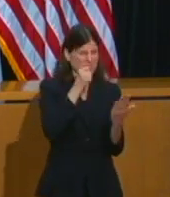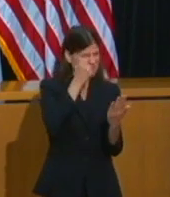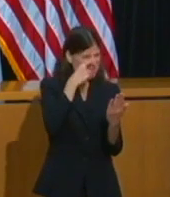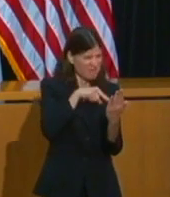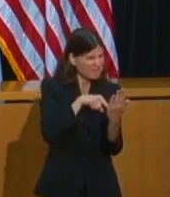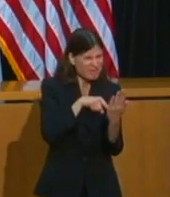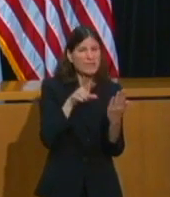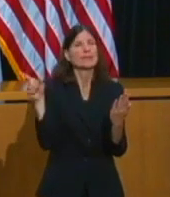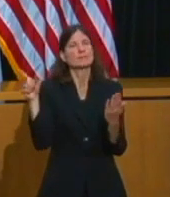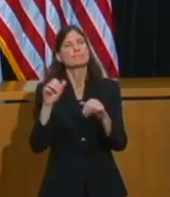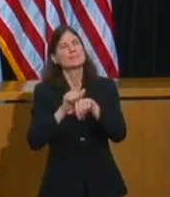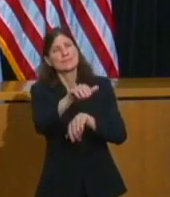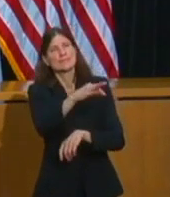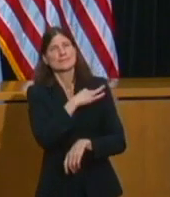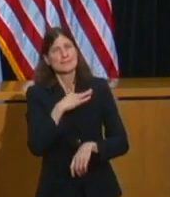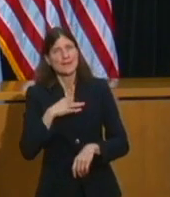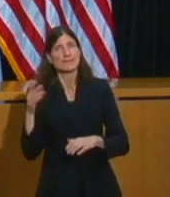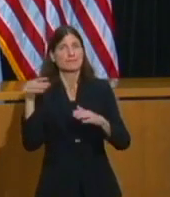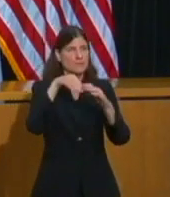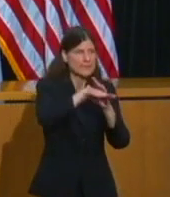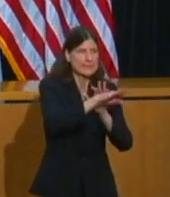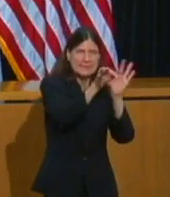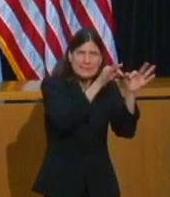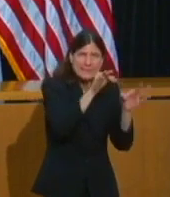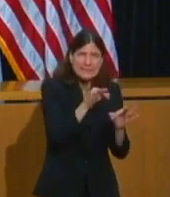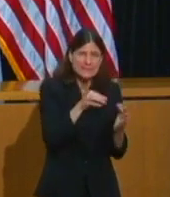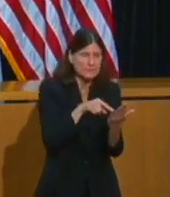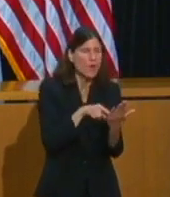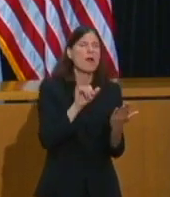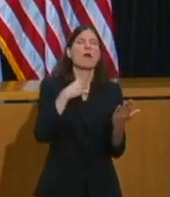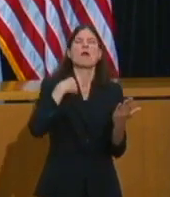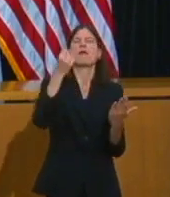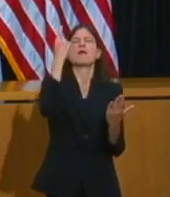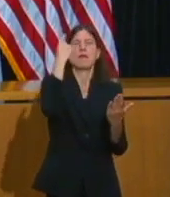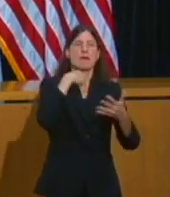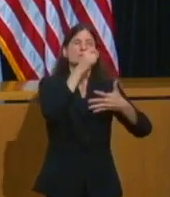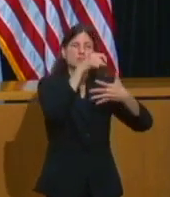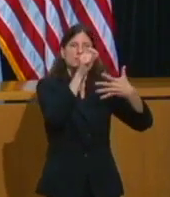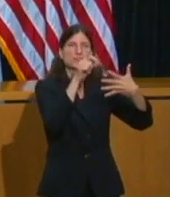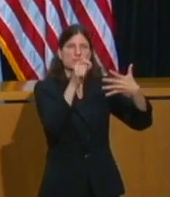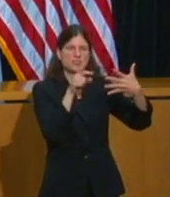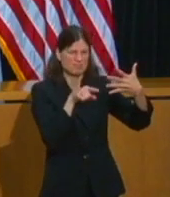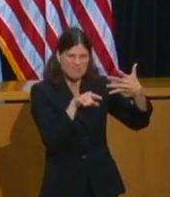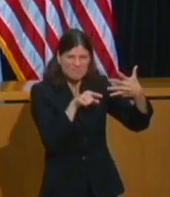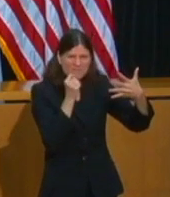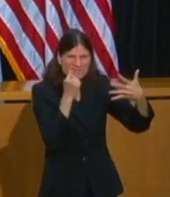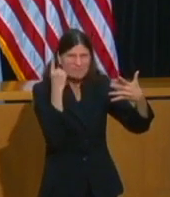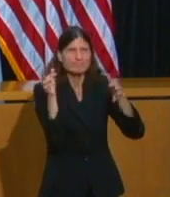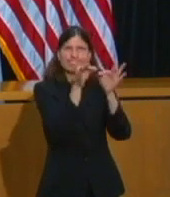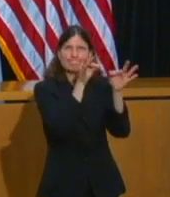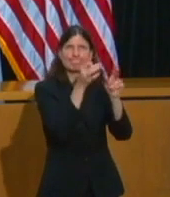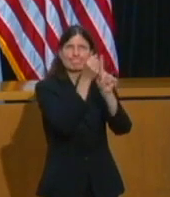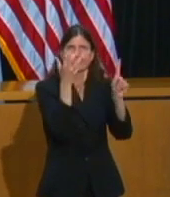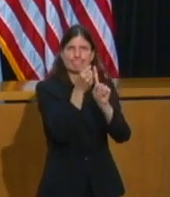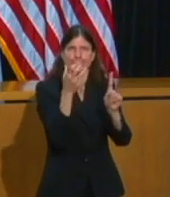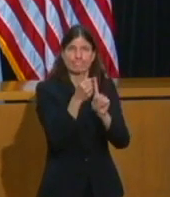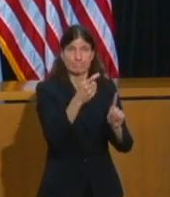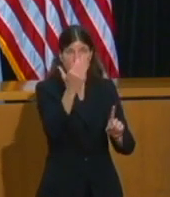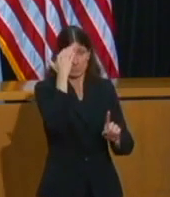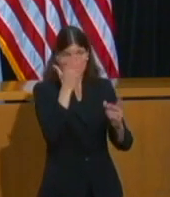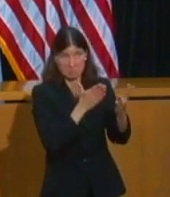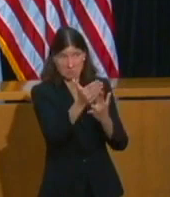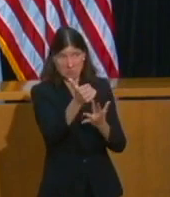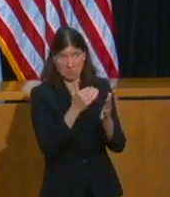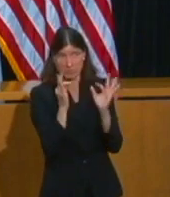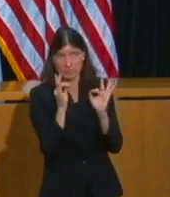it was clear that that was not sufficient, I felt it was important that the second package of funding had to